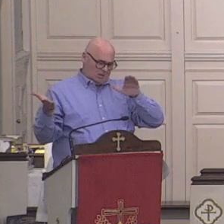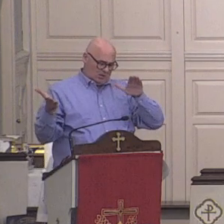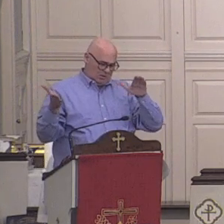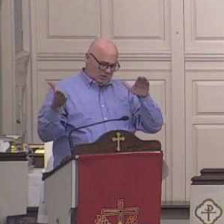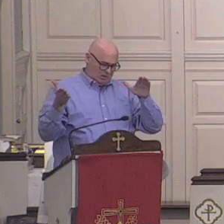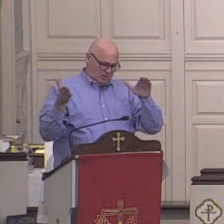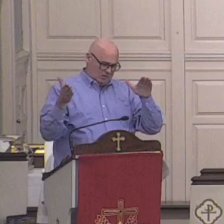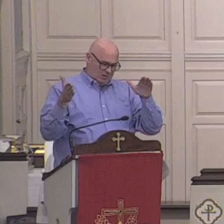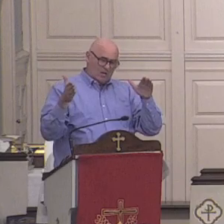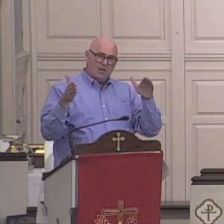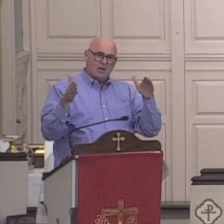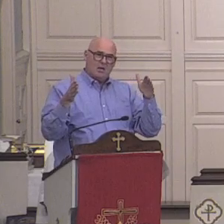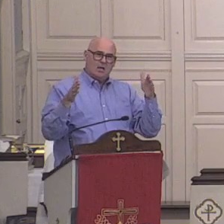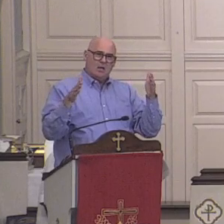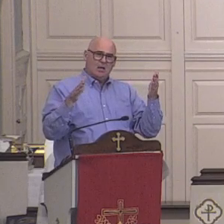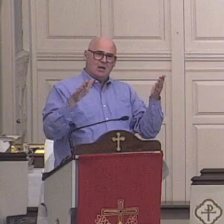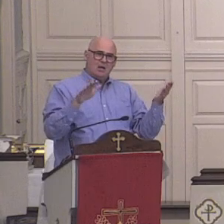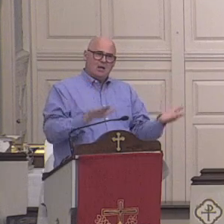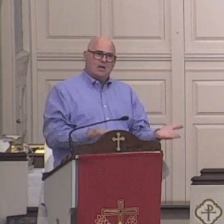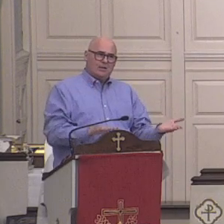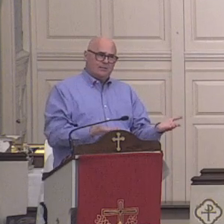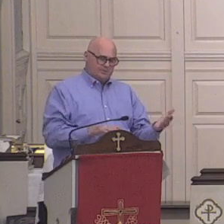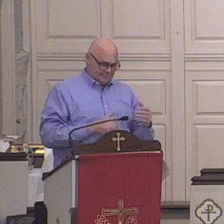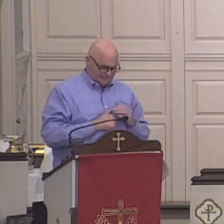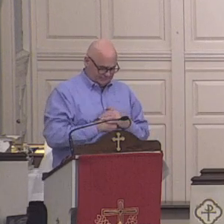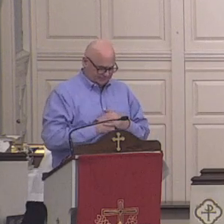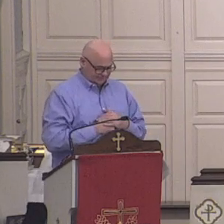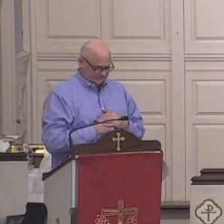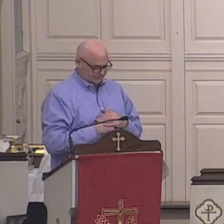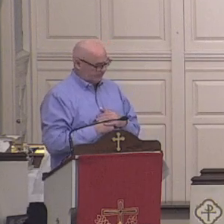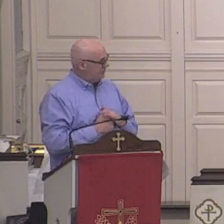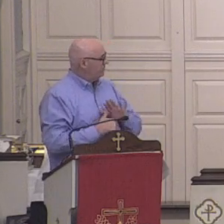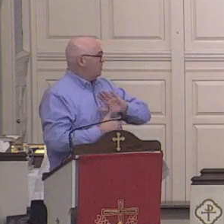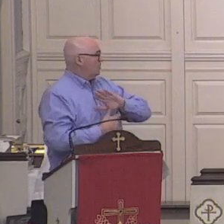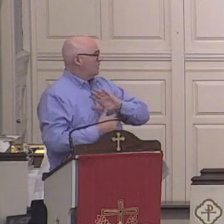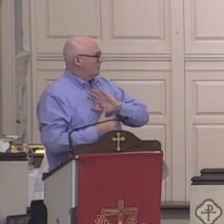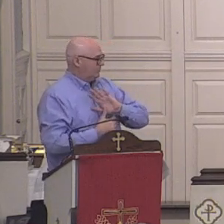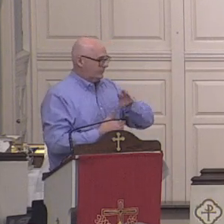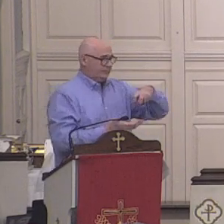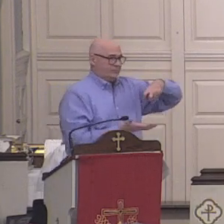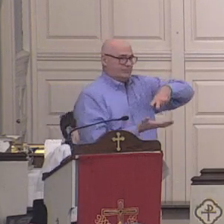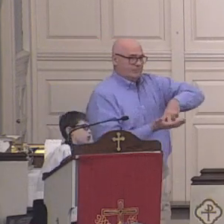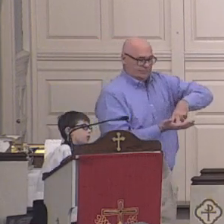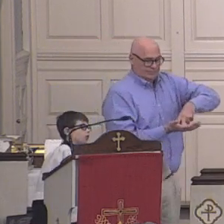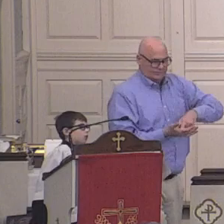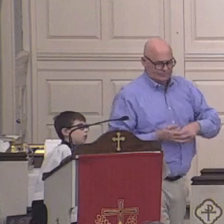Jesus gave a loud cry and breathed his last.